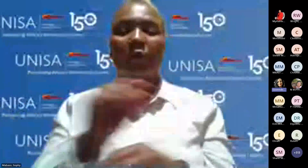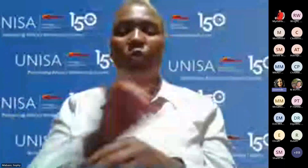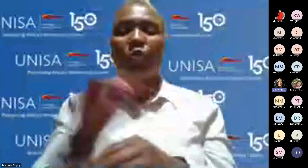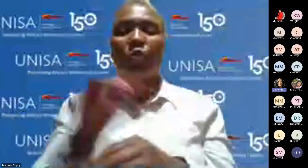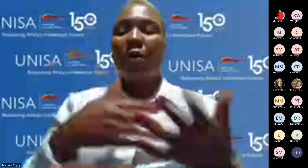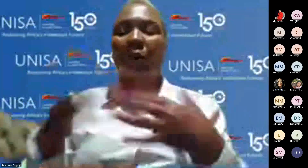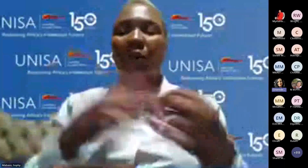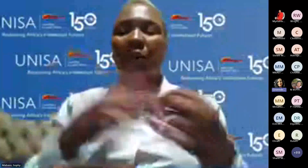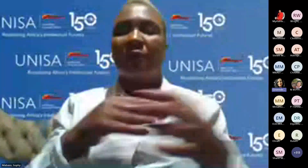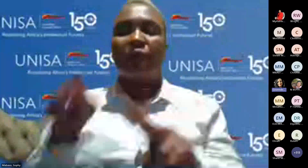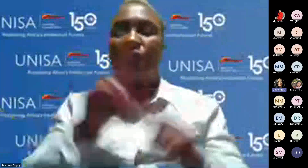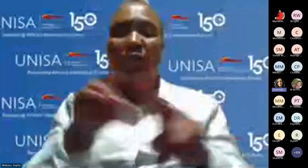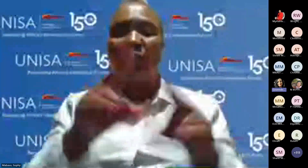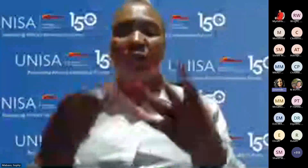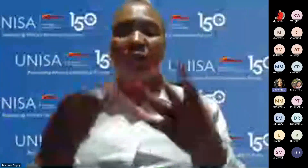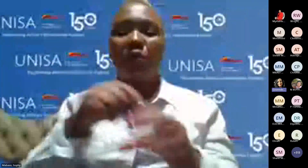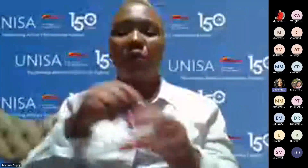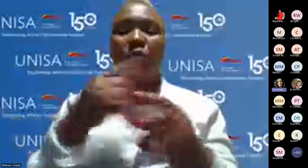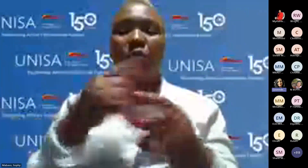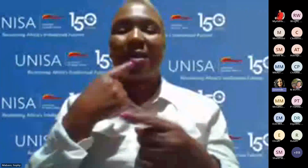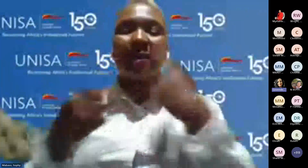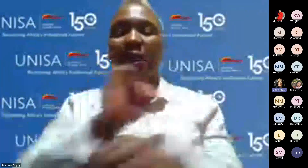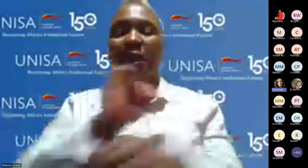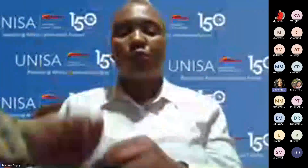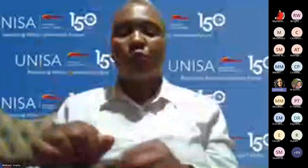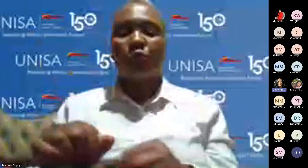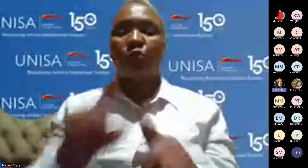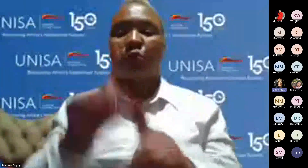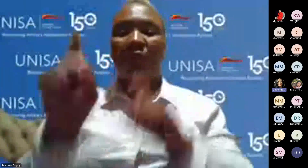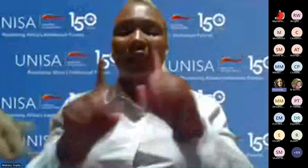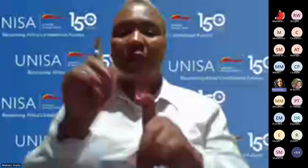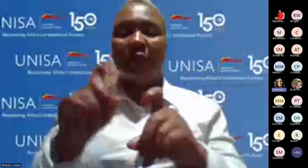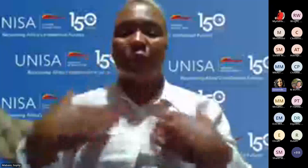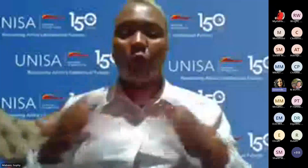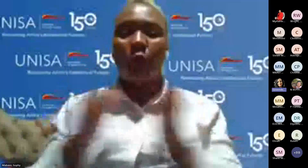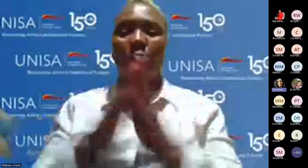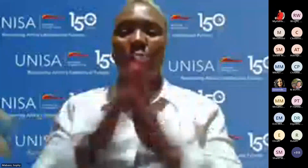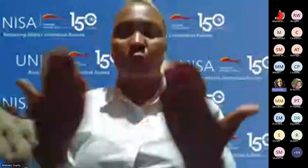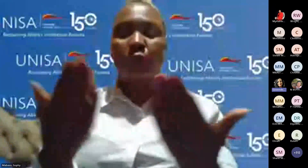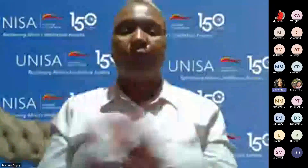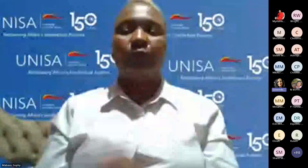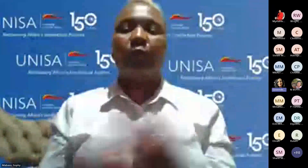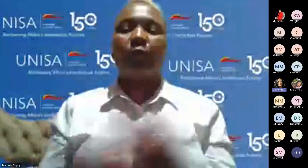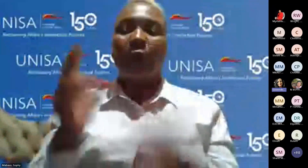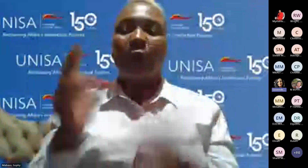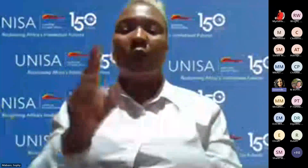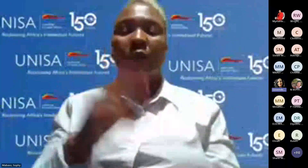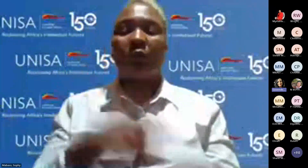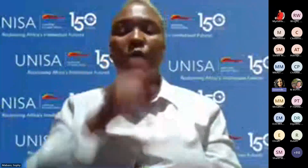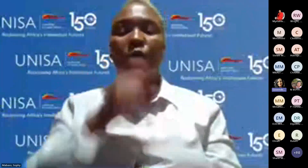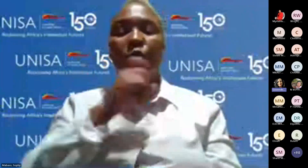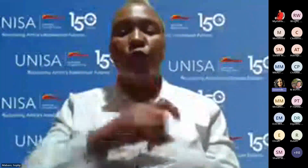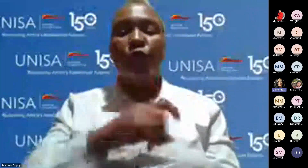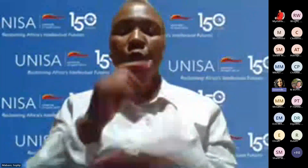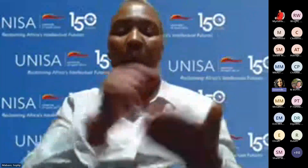looking for in order to answer your questions, being an open book, right? And also use markers,